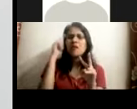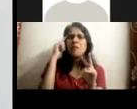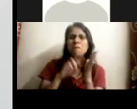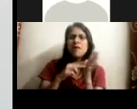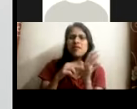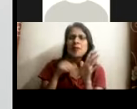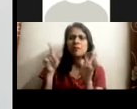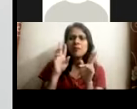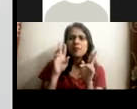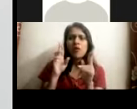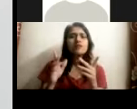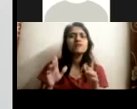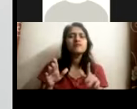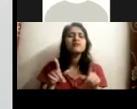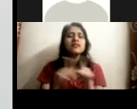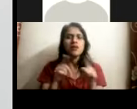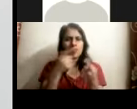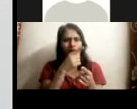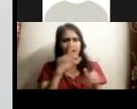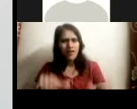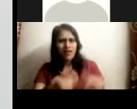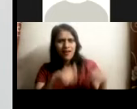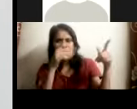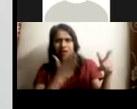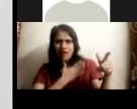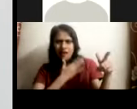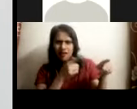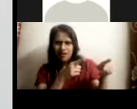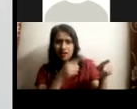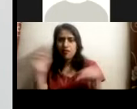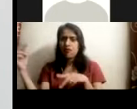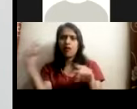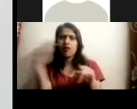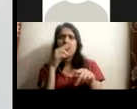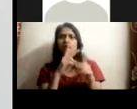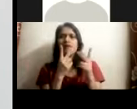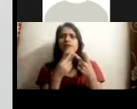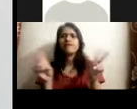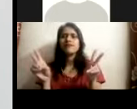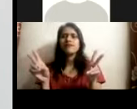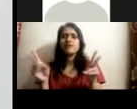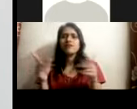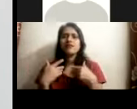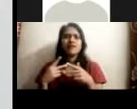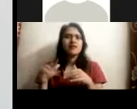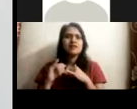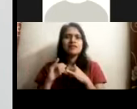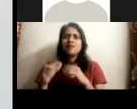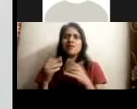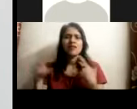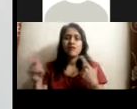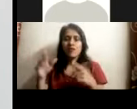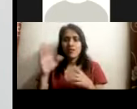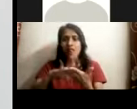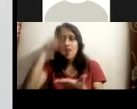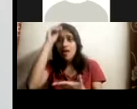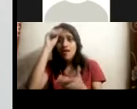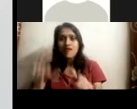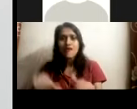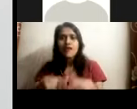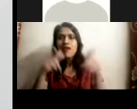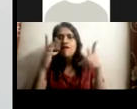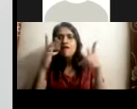may see a tree while somebody else whose context is completely different, who has learned about trees differently, might